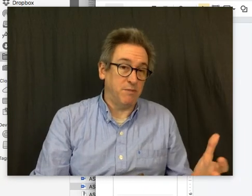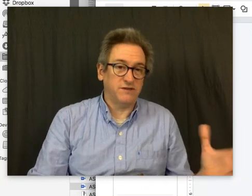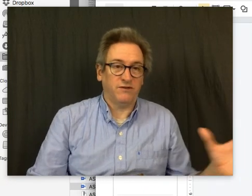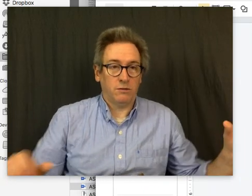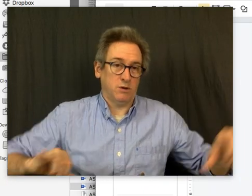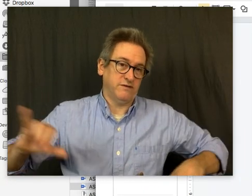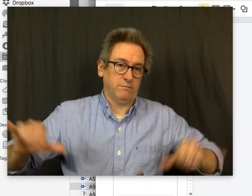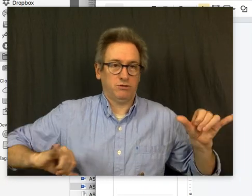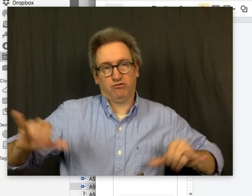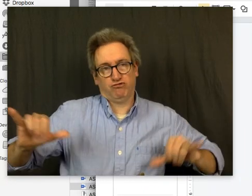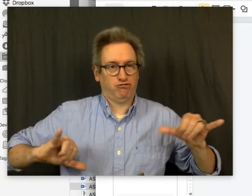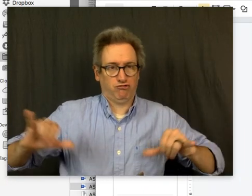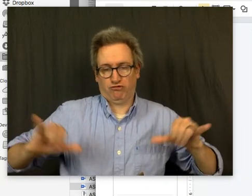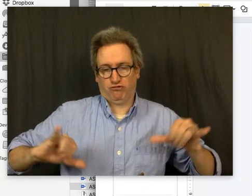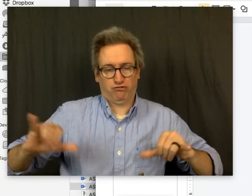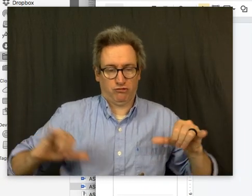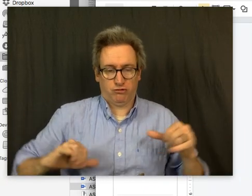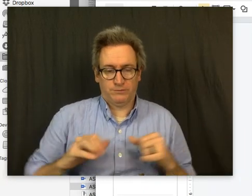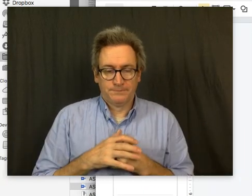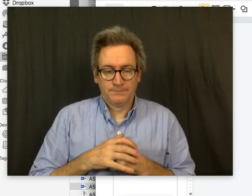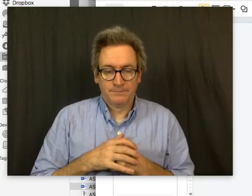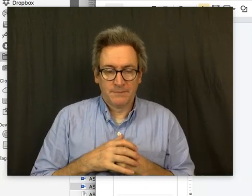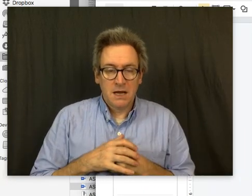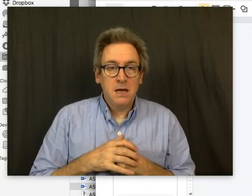That's boastful, boastful.